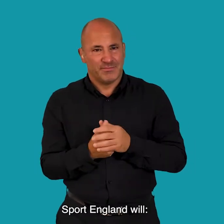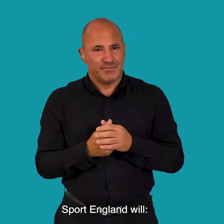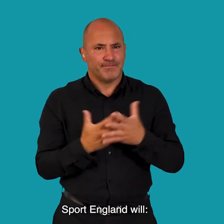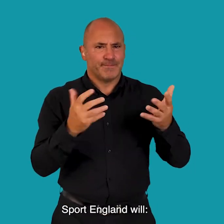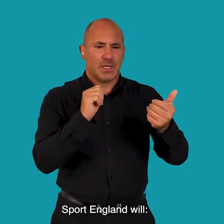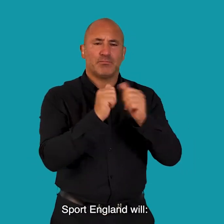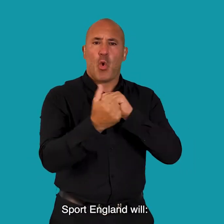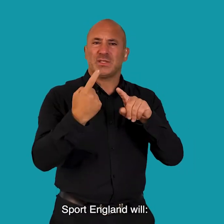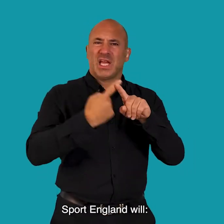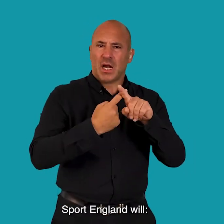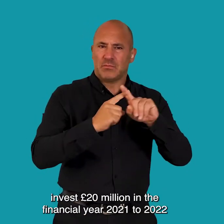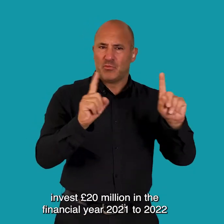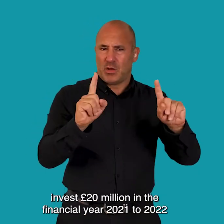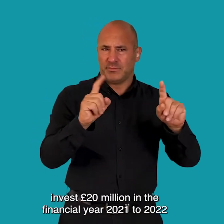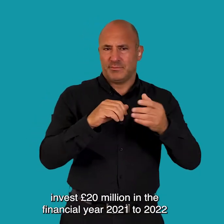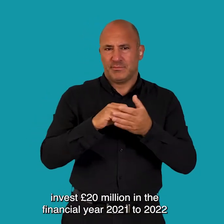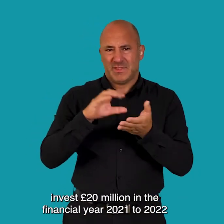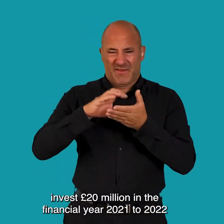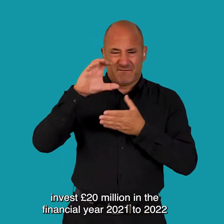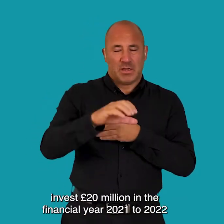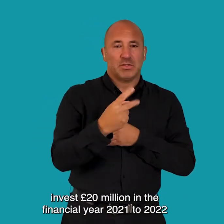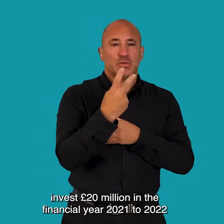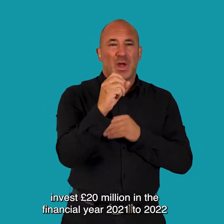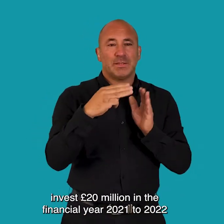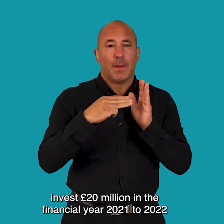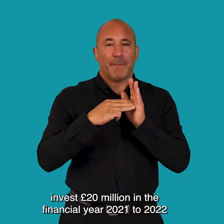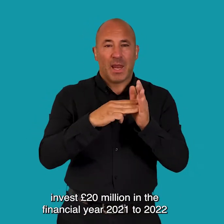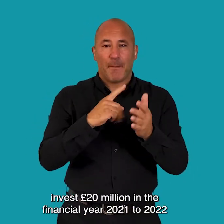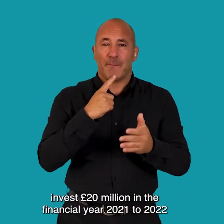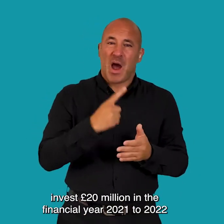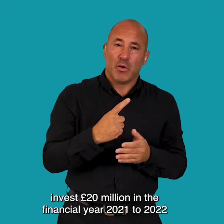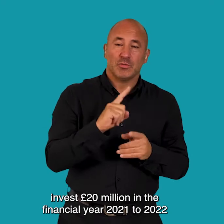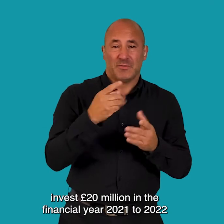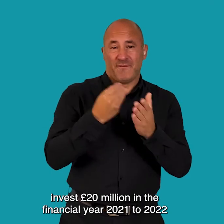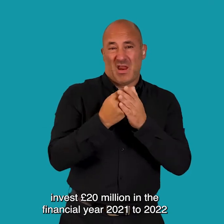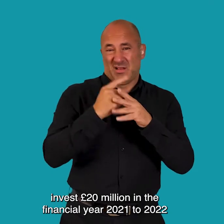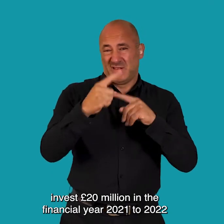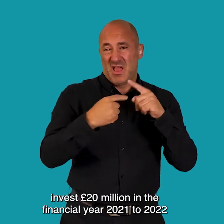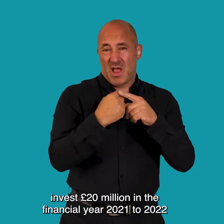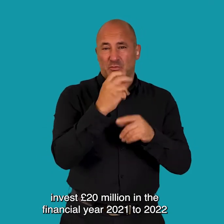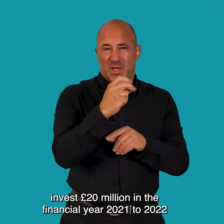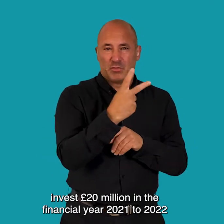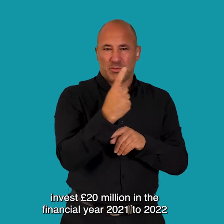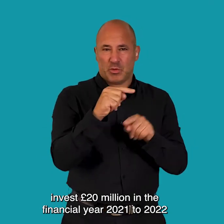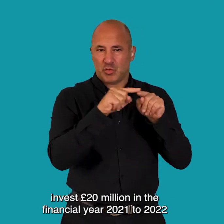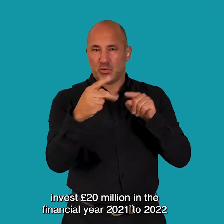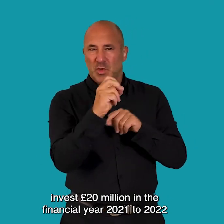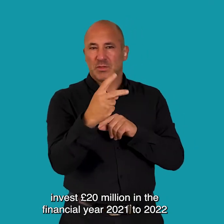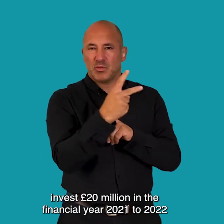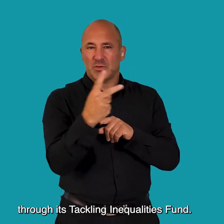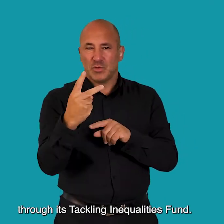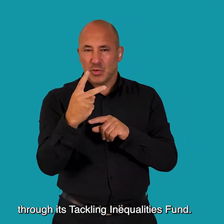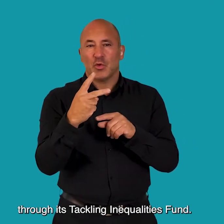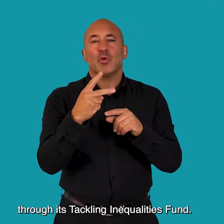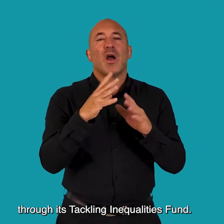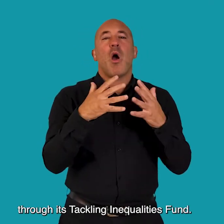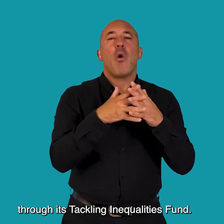Sport England will invest £20 million in the financial year 2021 to 22 through its